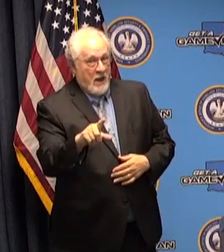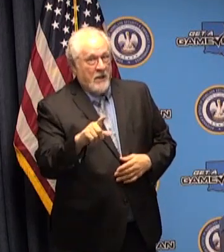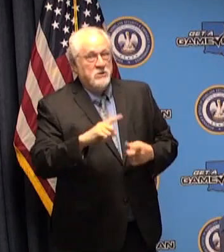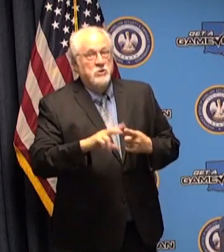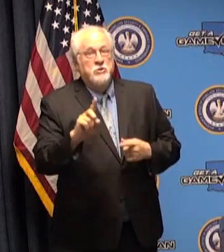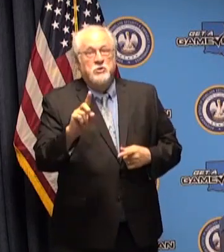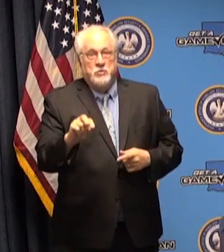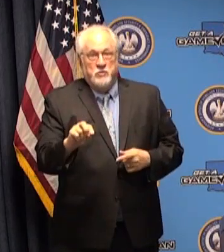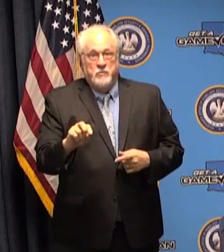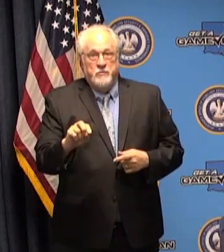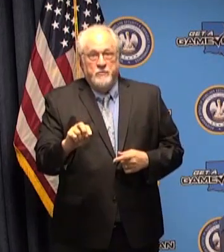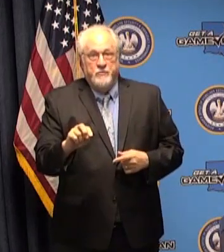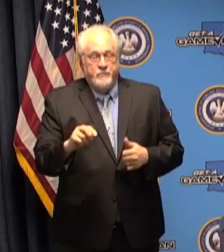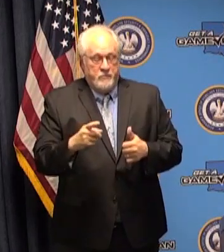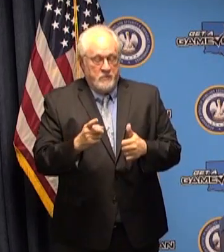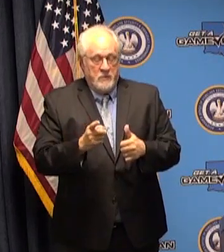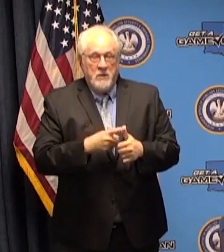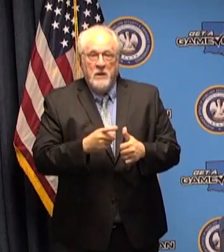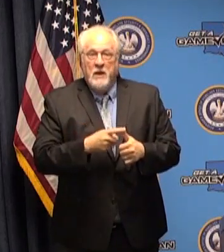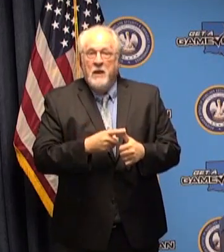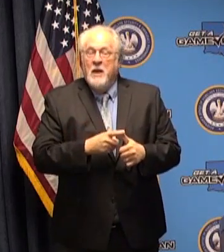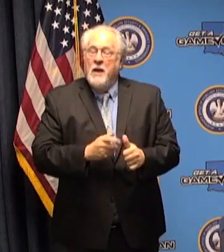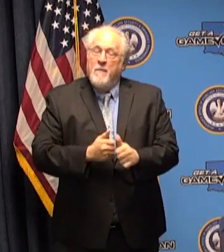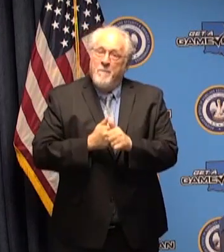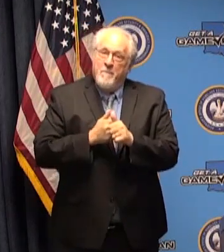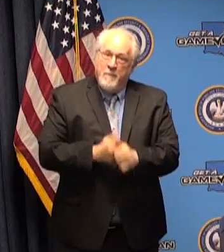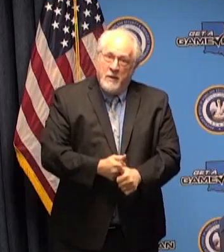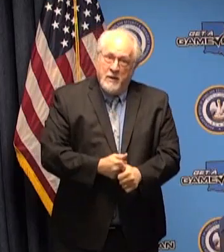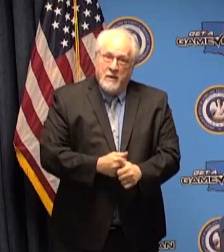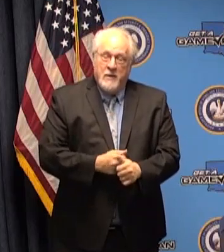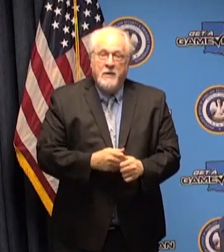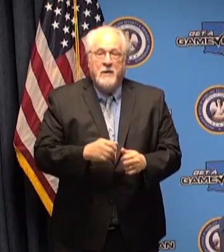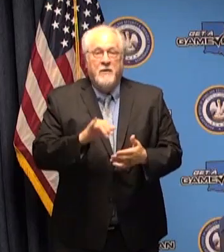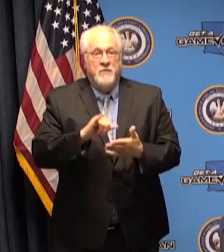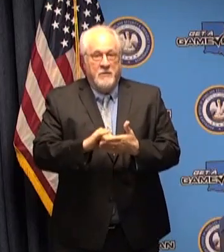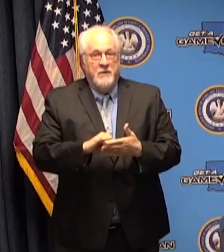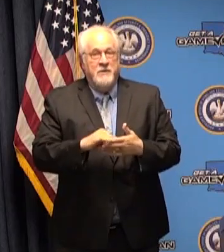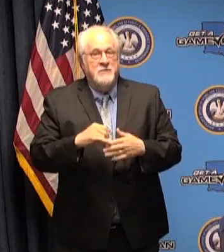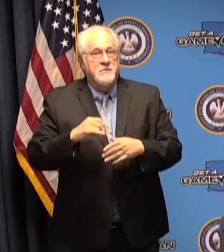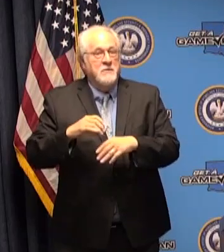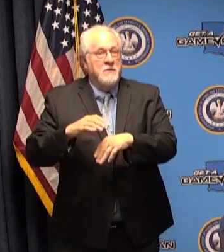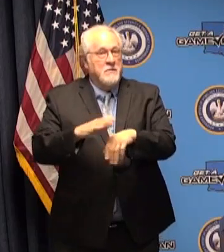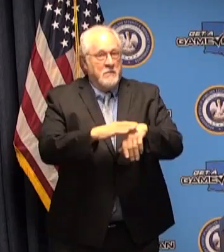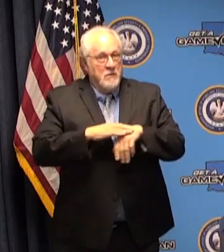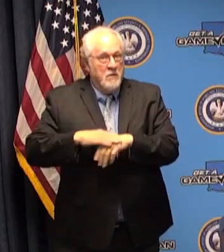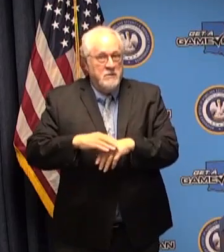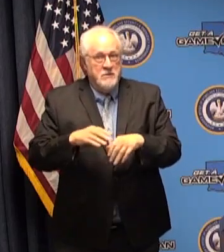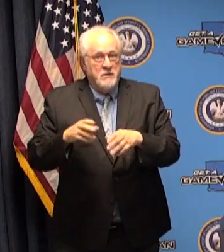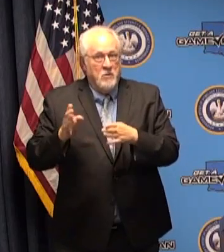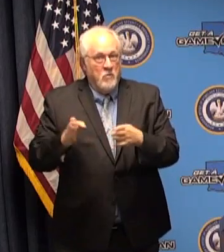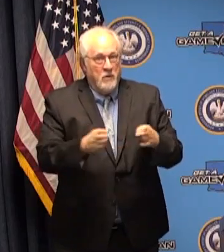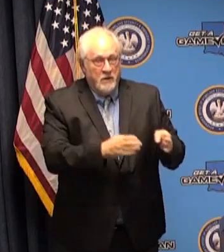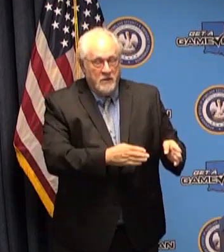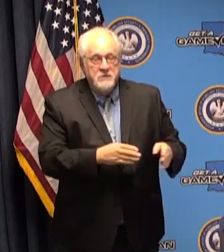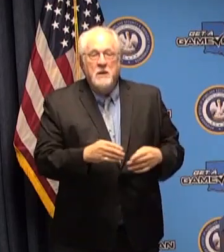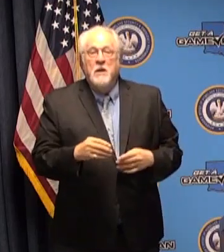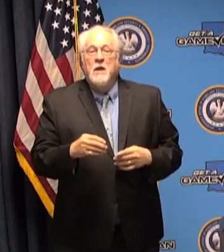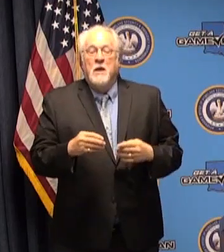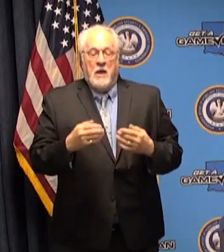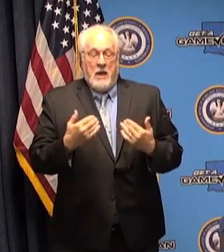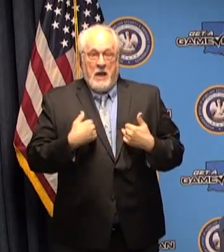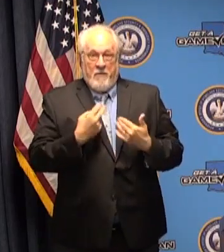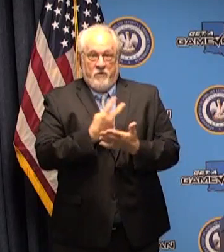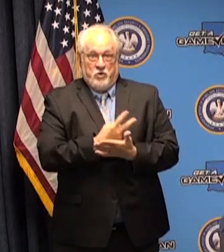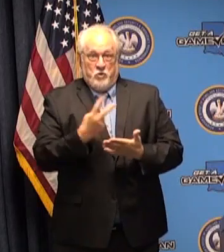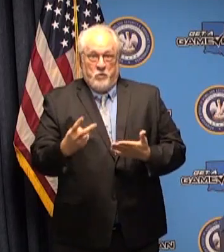asked to do. We need people to comply with, adhere to these precautionary measures. Now, while we have